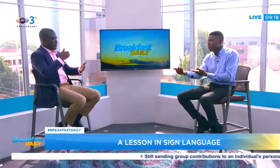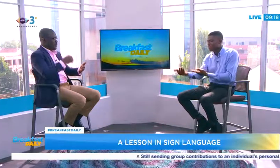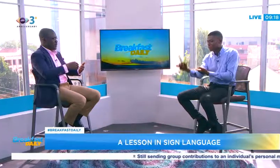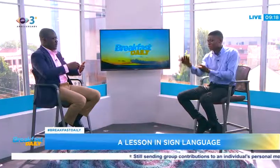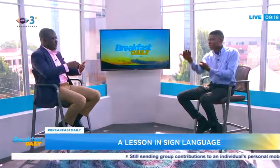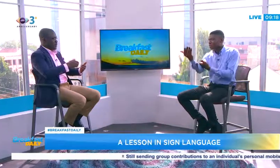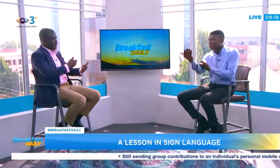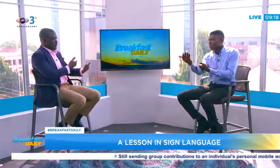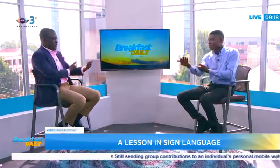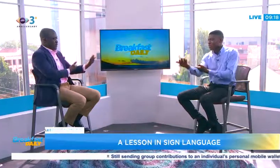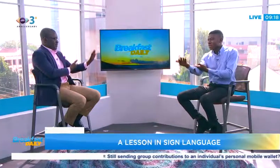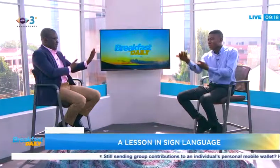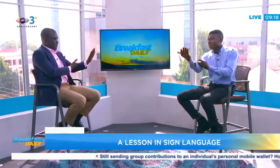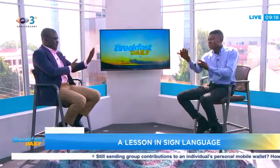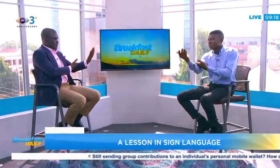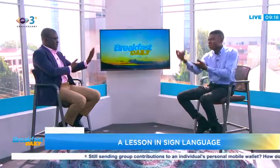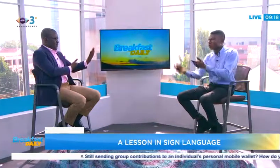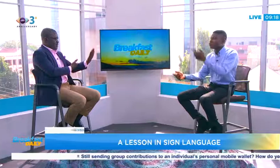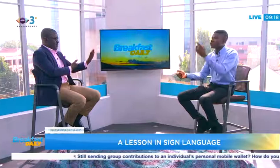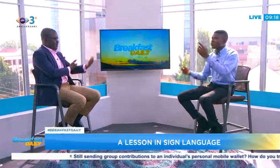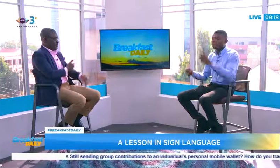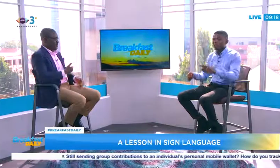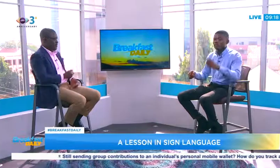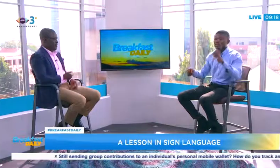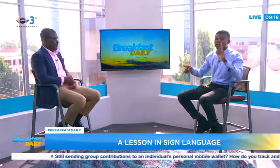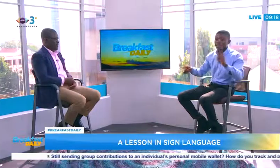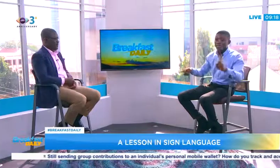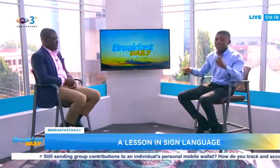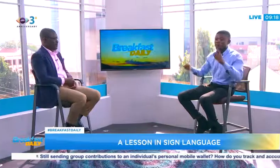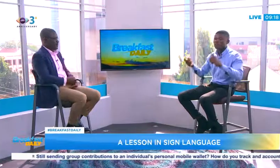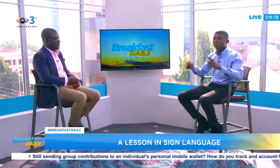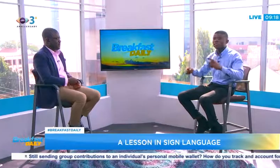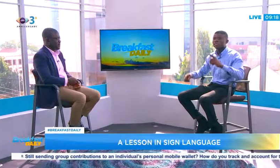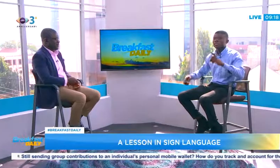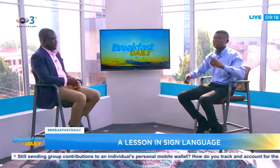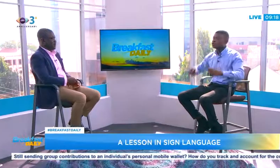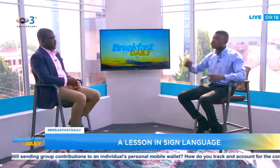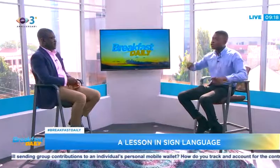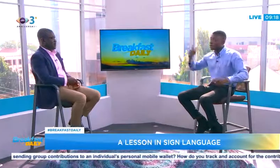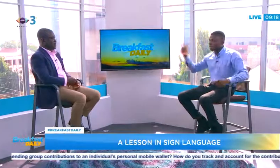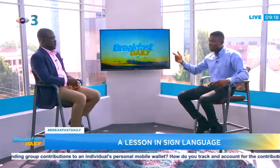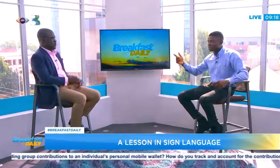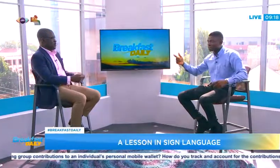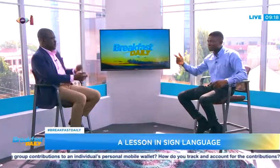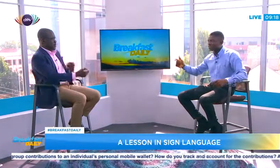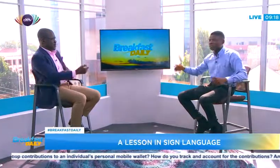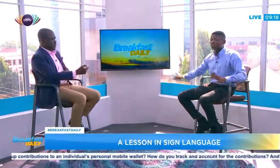sunrise. Okay. Yeah. No. So when you are signing, mostly you use your dominant hands. Okay. You see, we